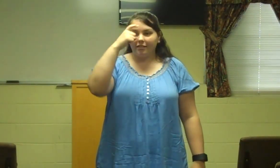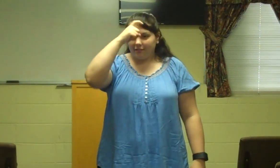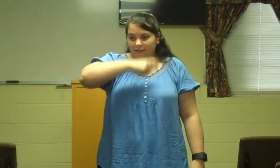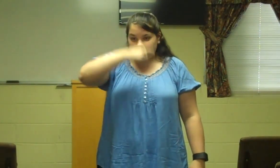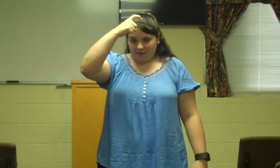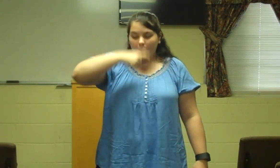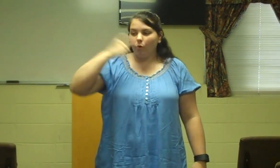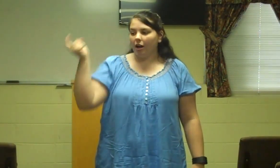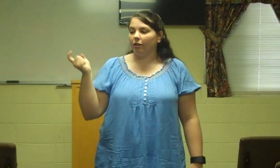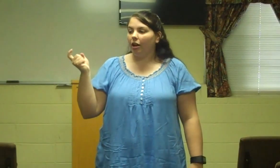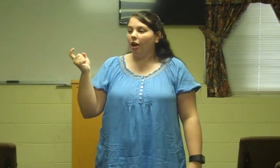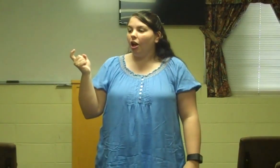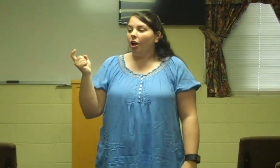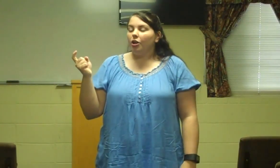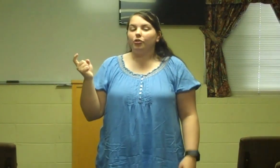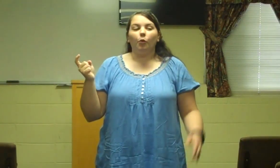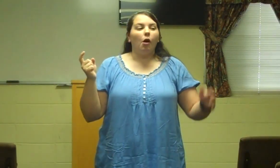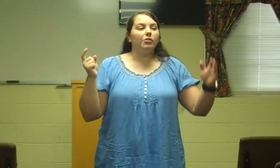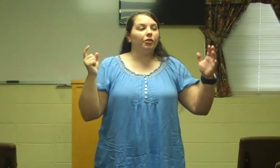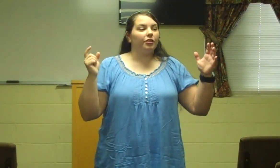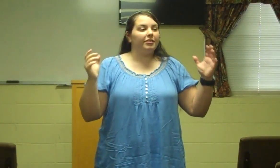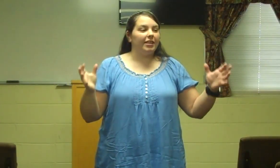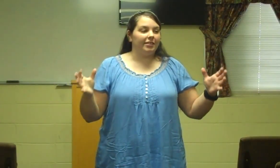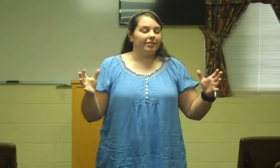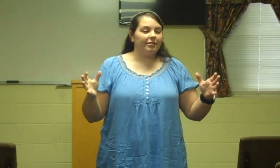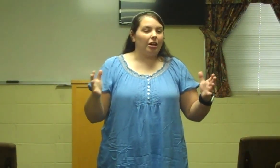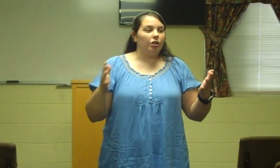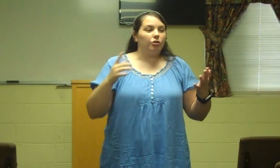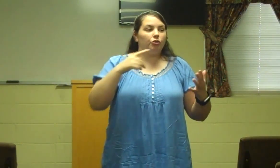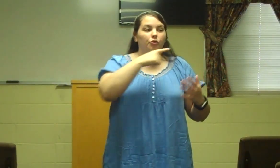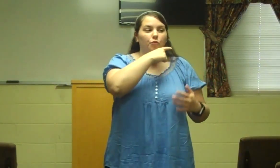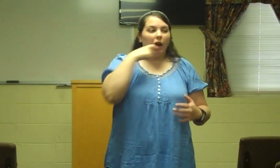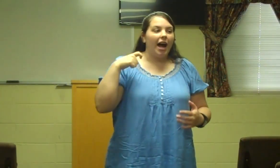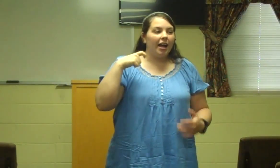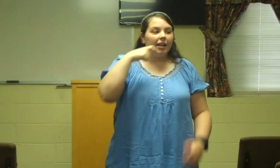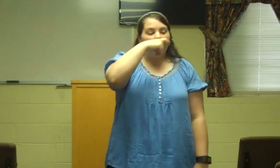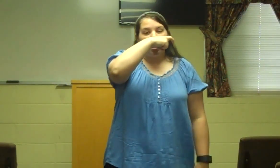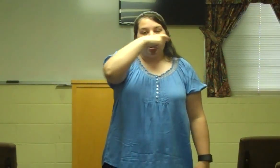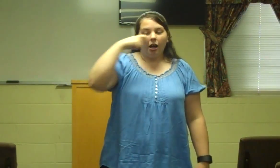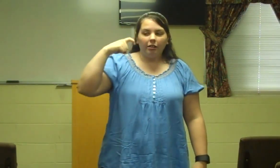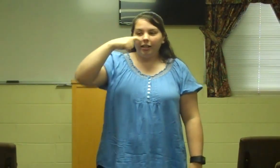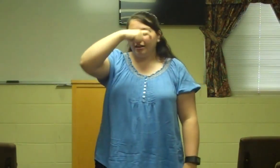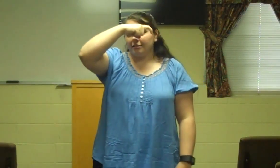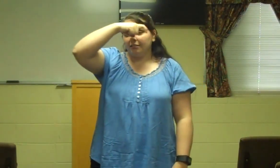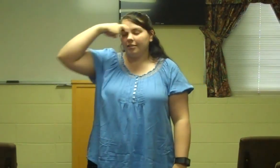face somewhere. So we always learn the sentence, dry, ugly,